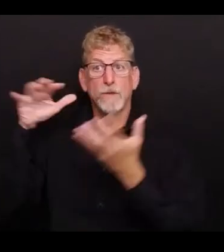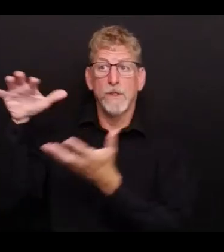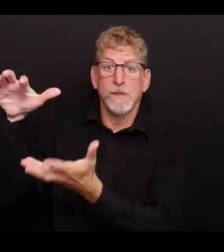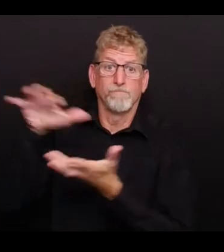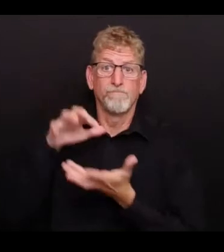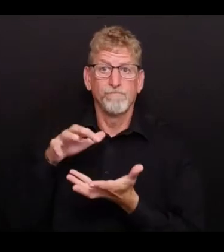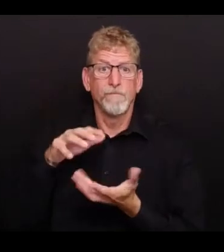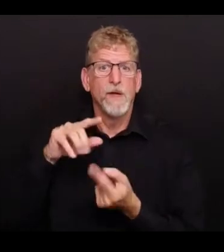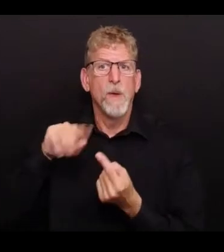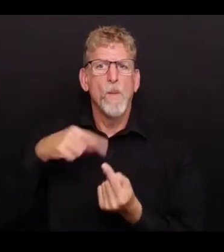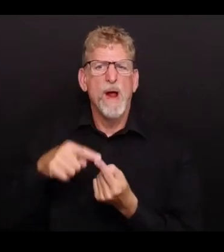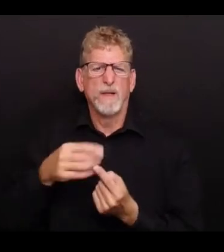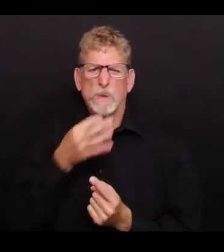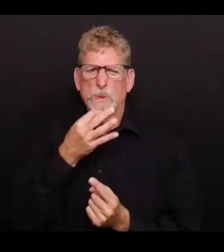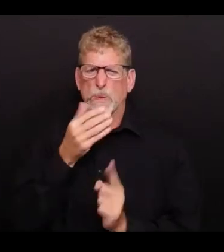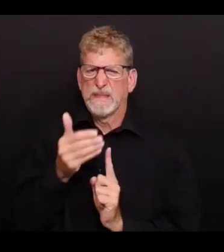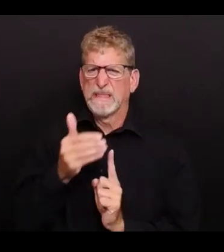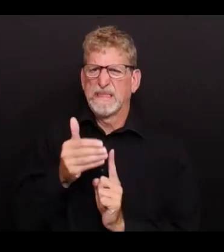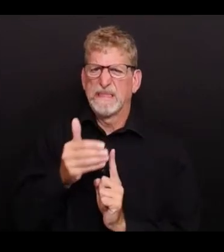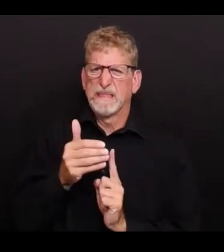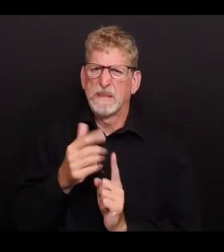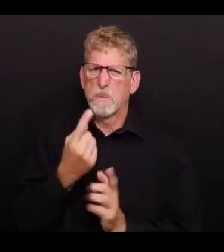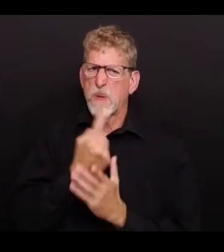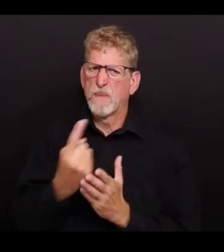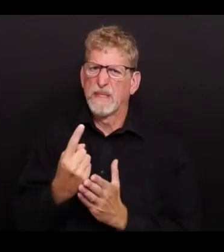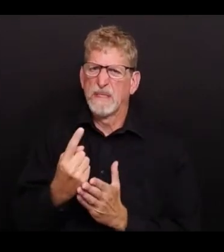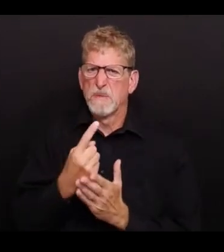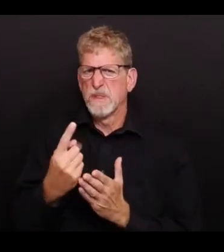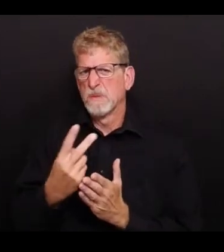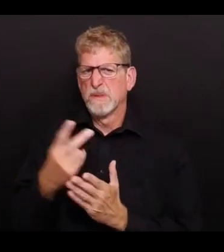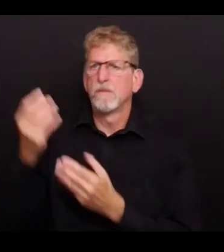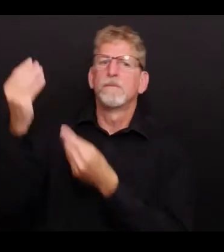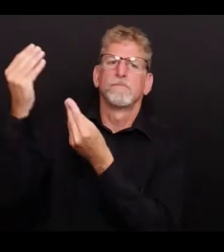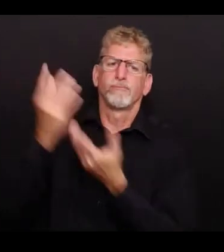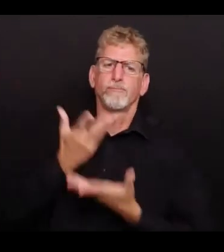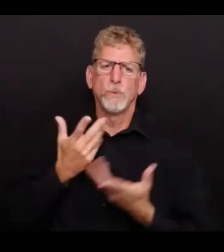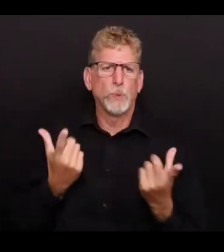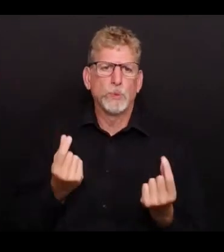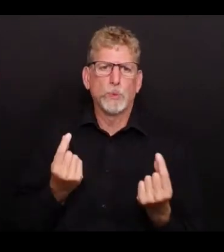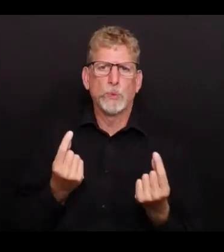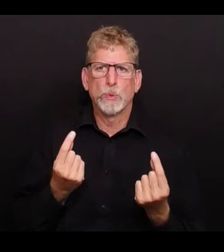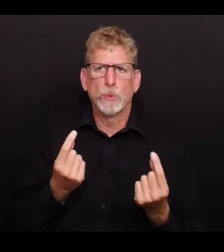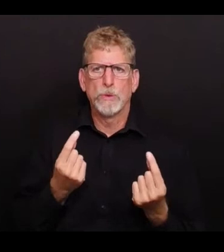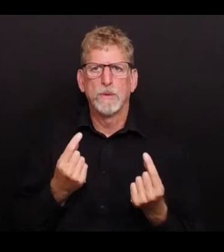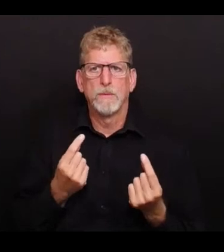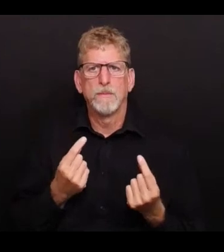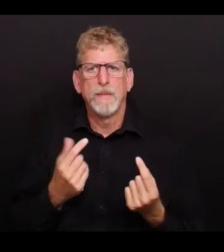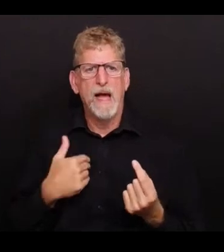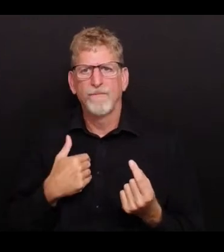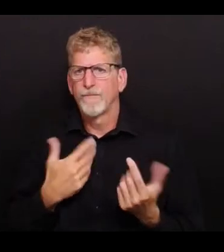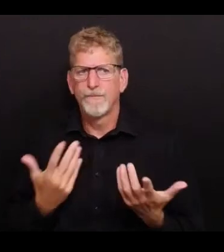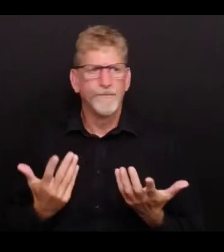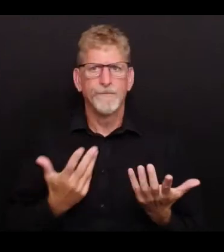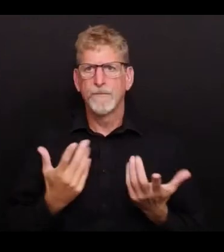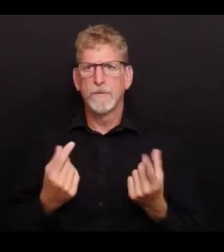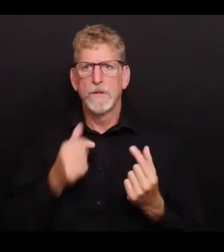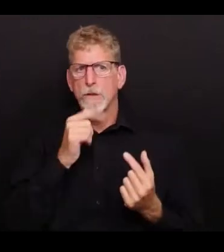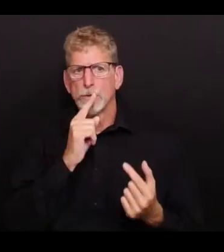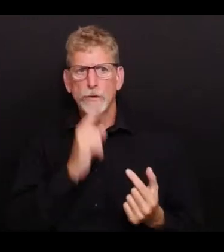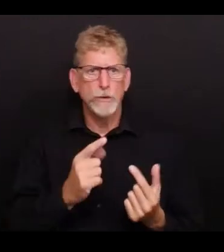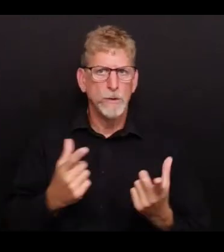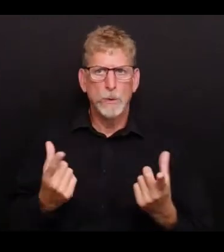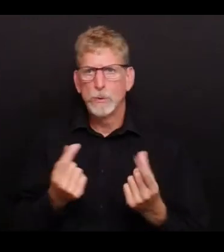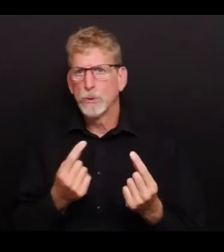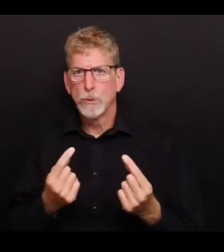very soon, in the next week and a half or so. And there's been a lot of speculation about what those recommendations